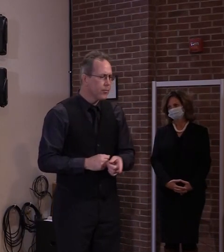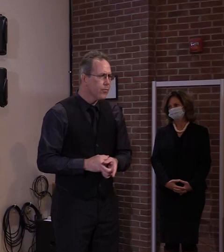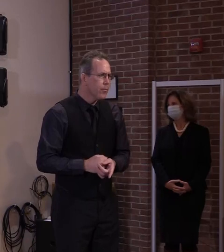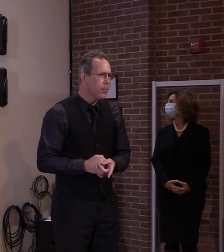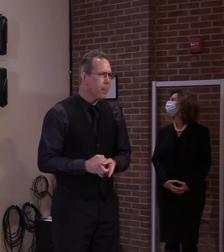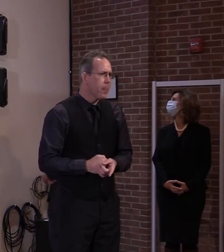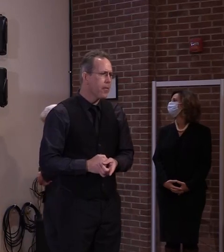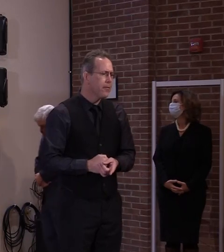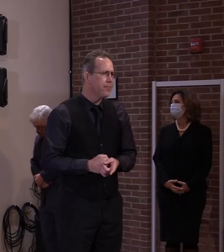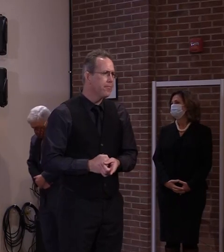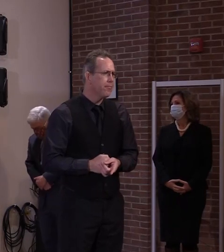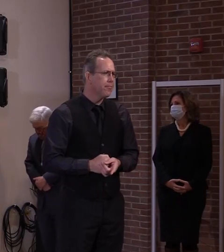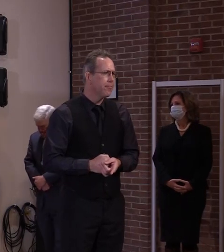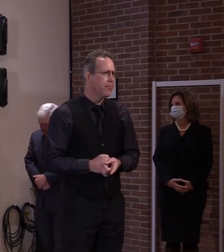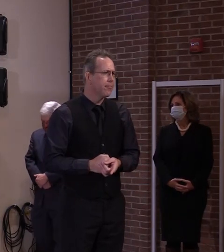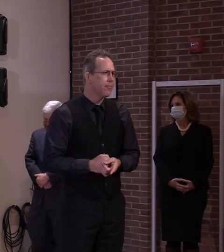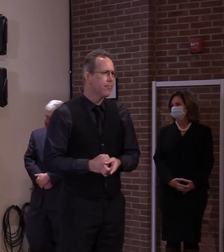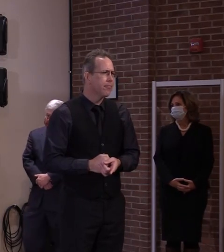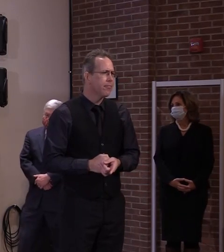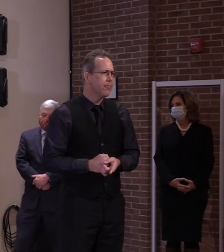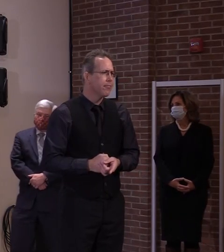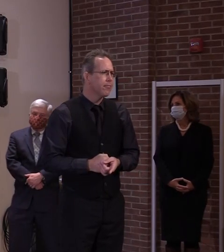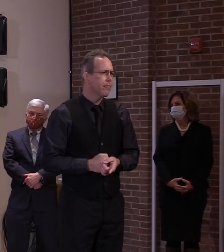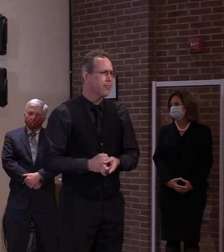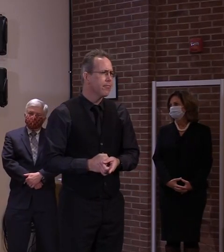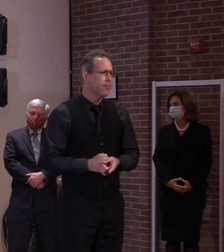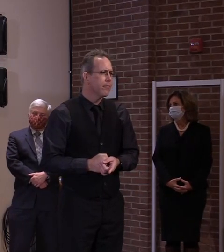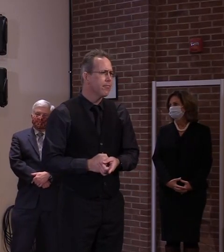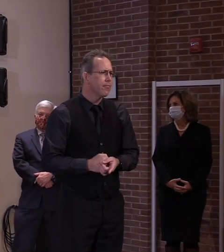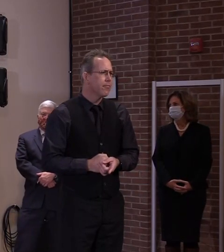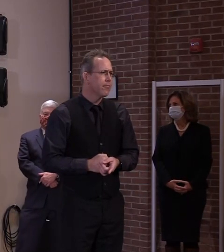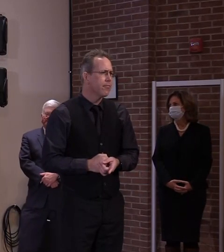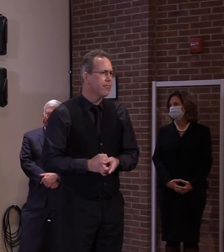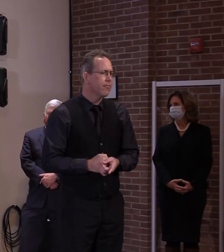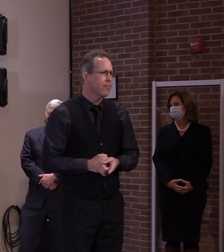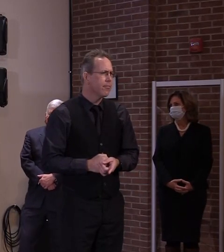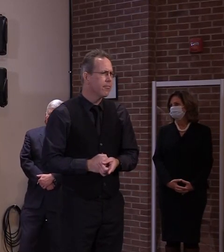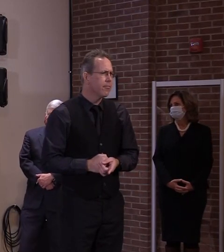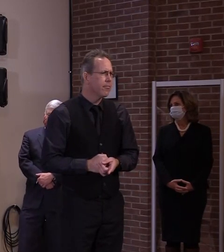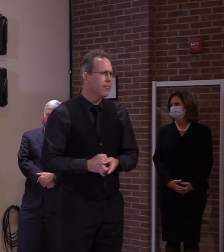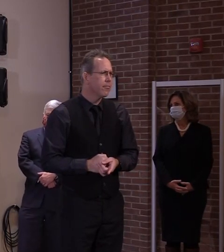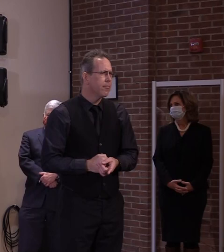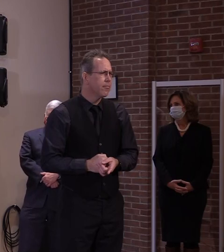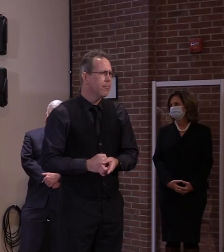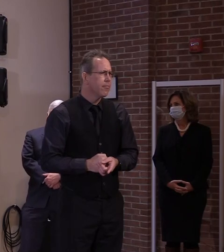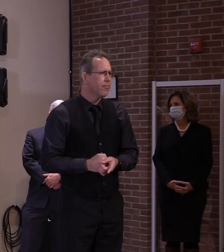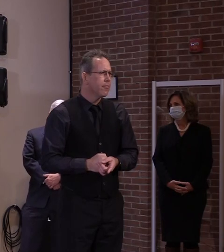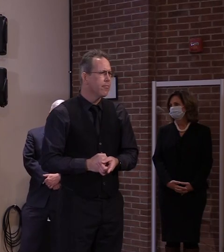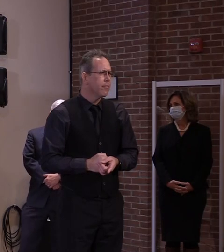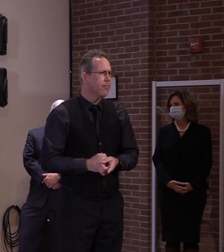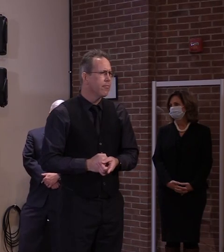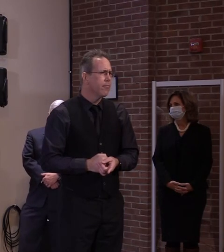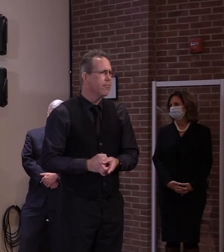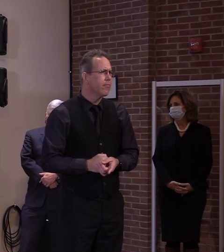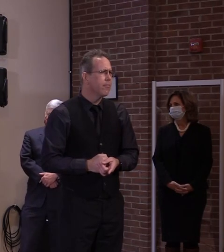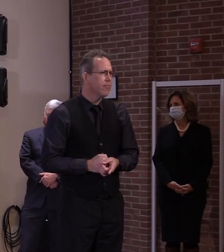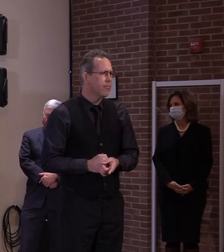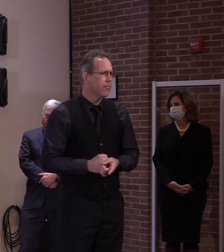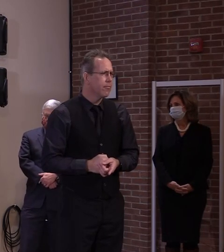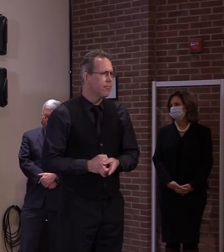some of the things we're missing as far as convincing the unvaccinated to get